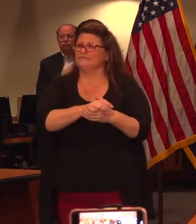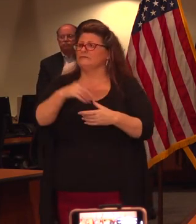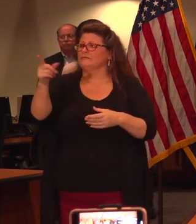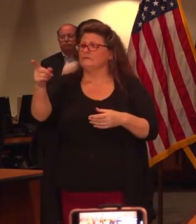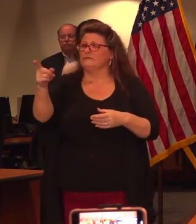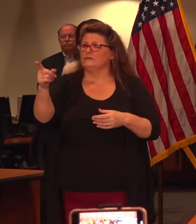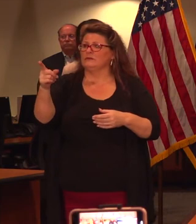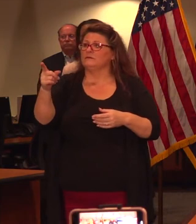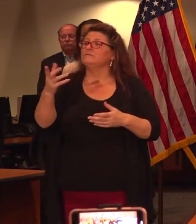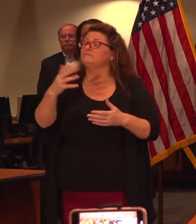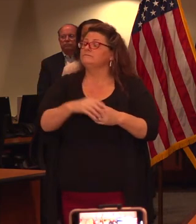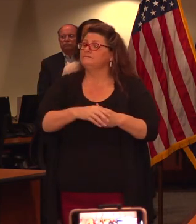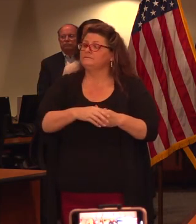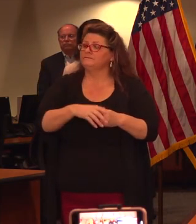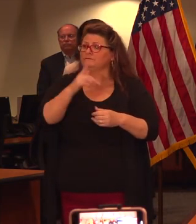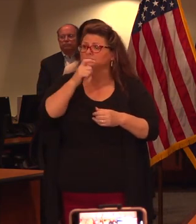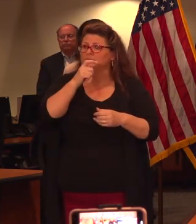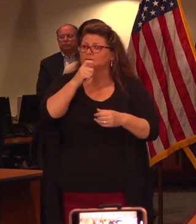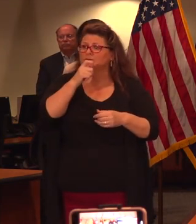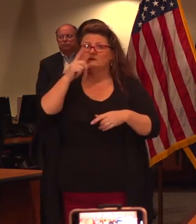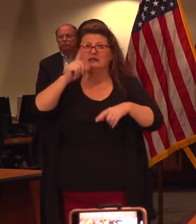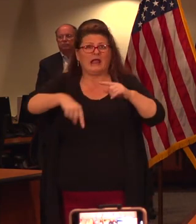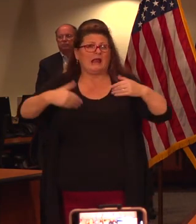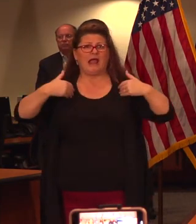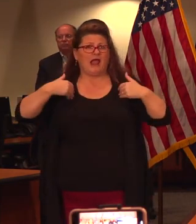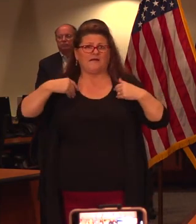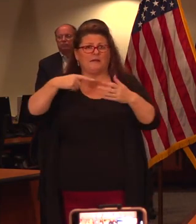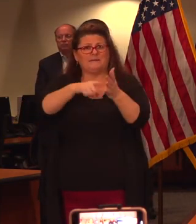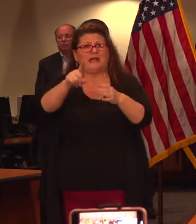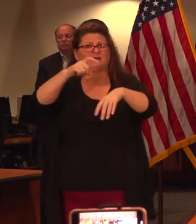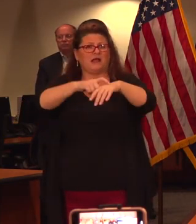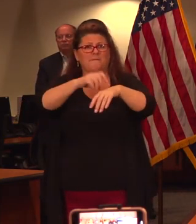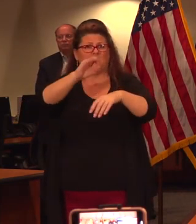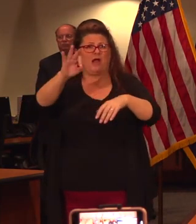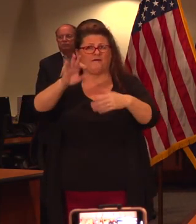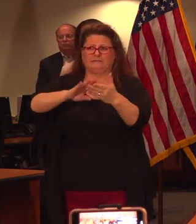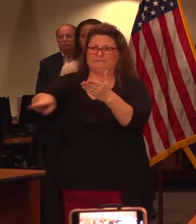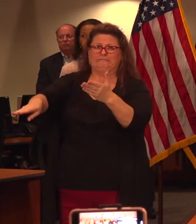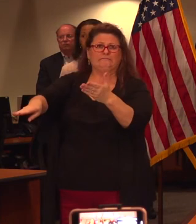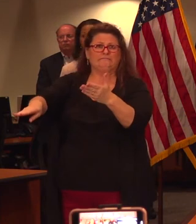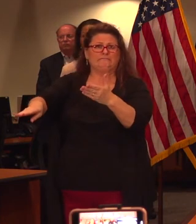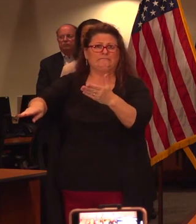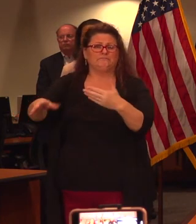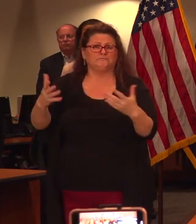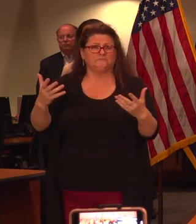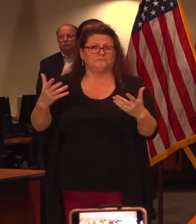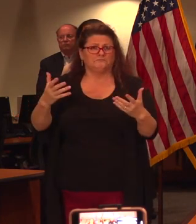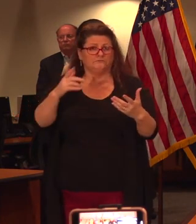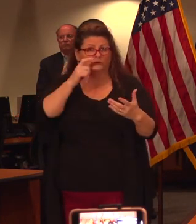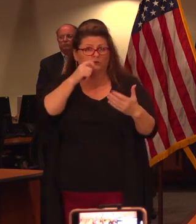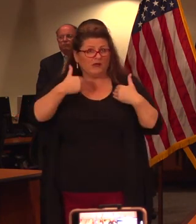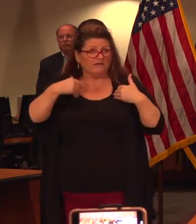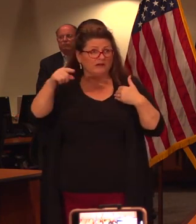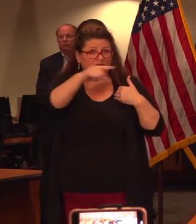access. Ma'am? Those who can't access PTO, say you're a government employee and you're furloughed and don't have PTO, are there people who are experiencing that?